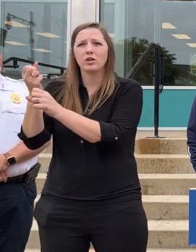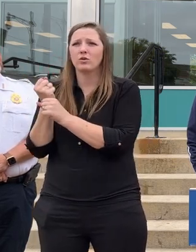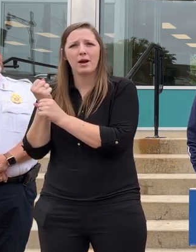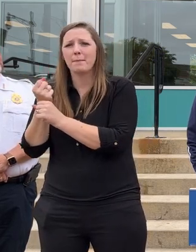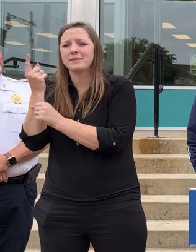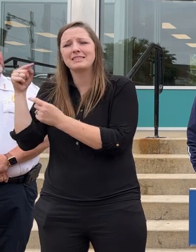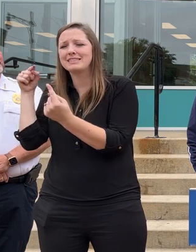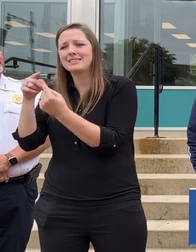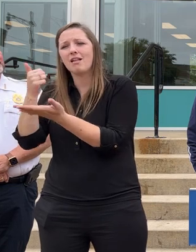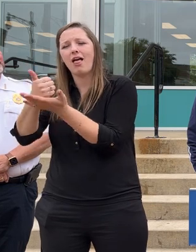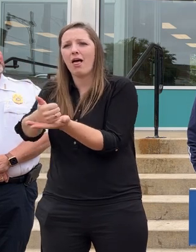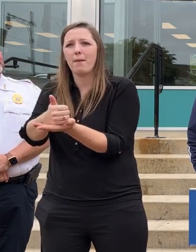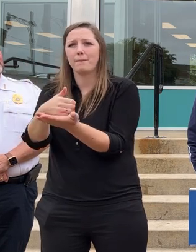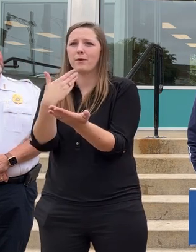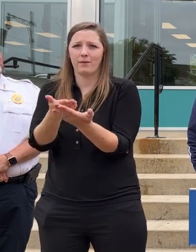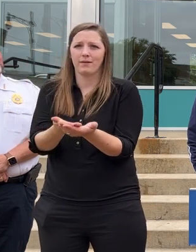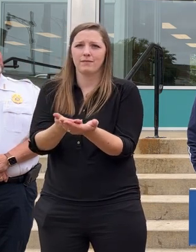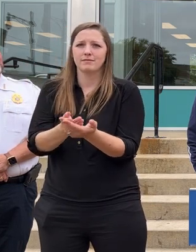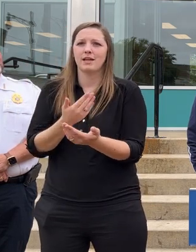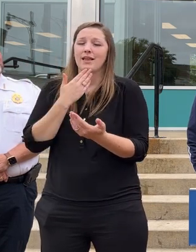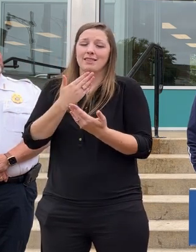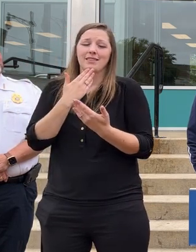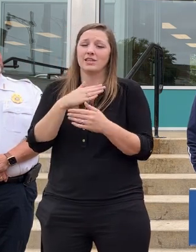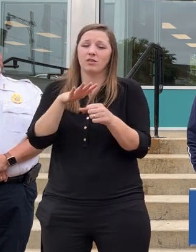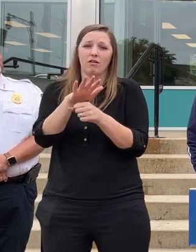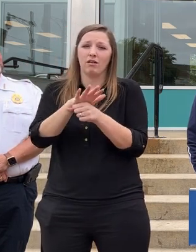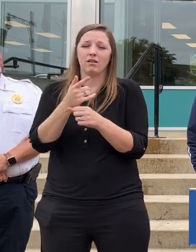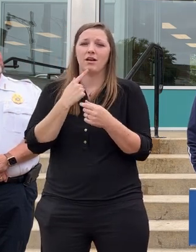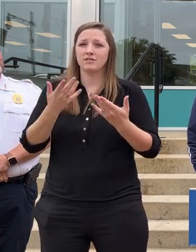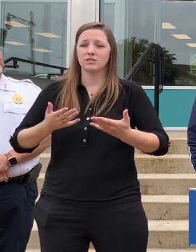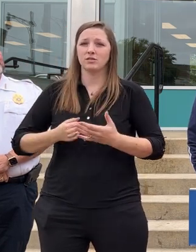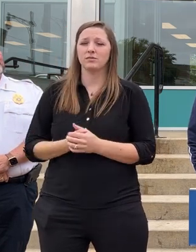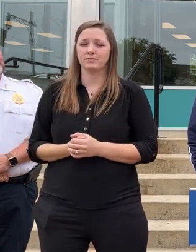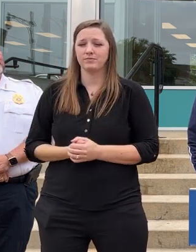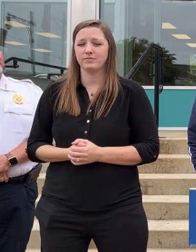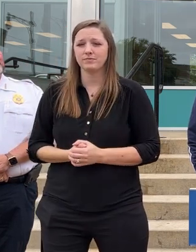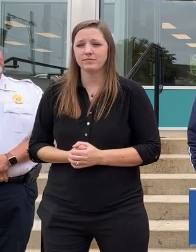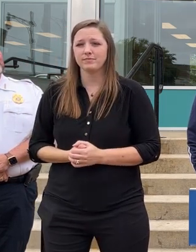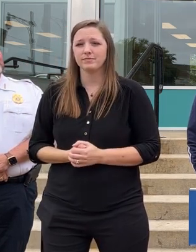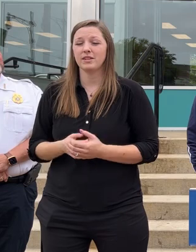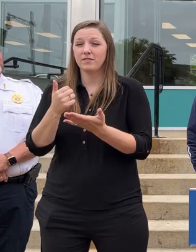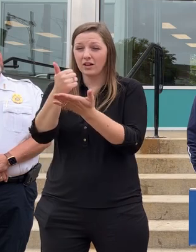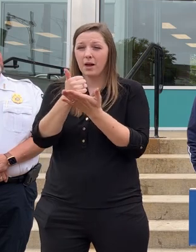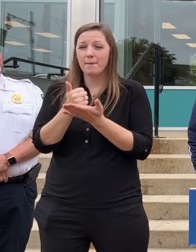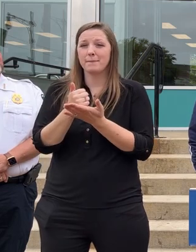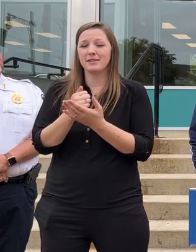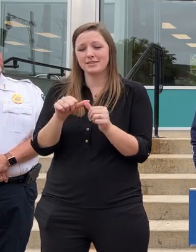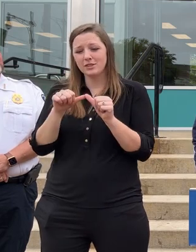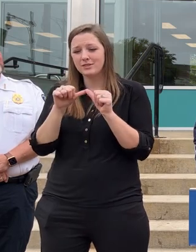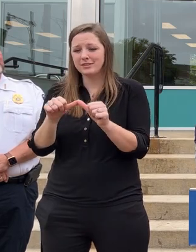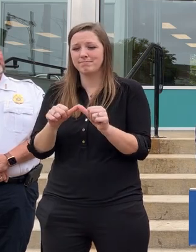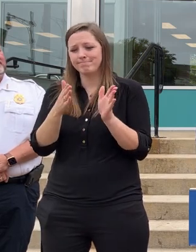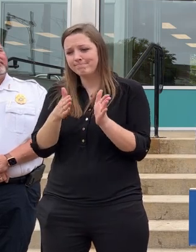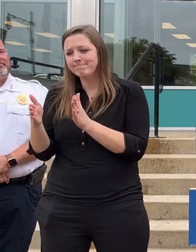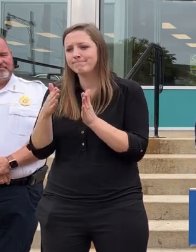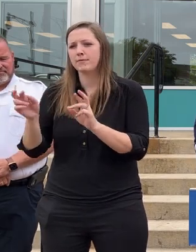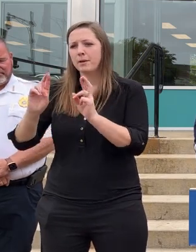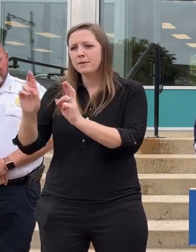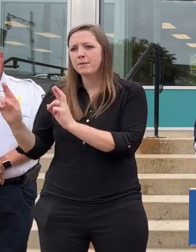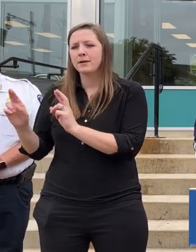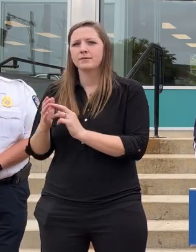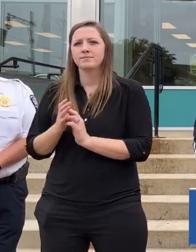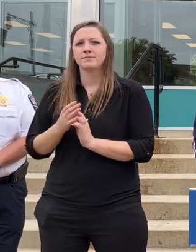comes. I can't thank the county executive and our partners in government and these agencies enough for helping us keep preparedness at the forefront